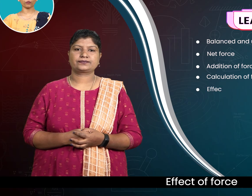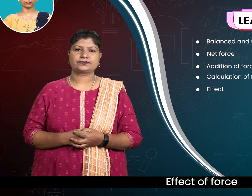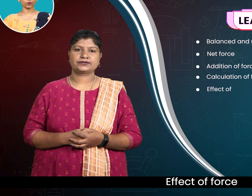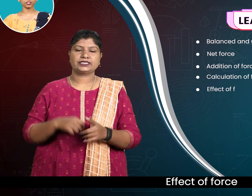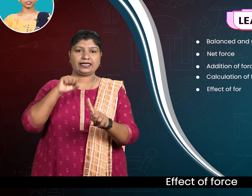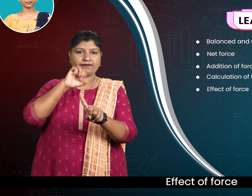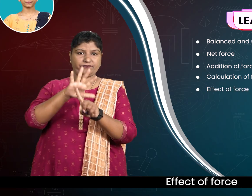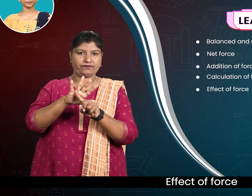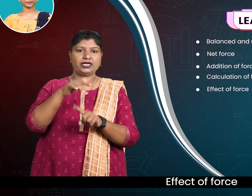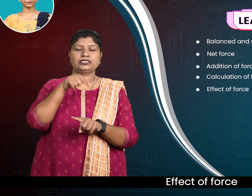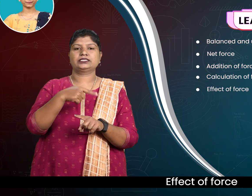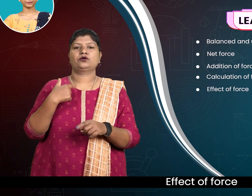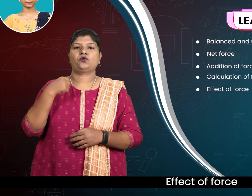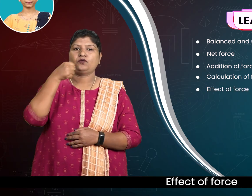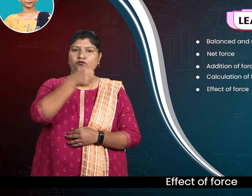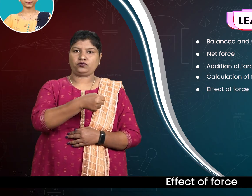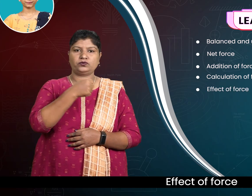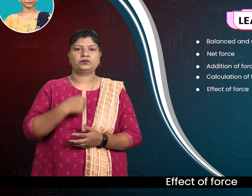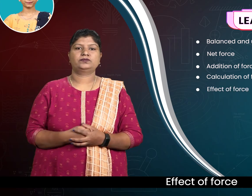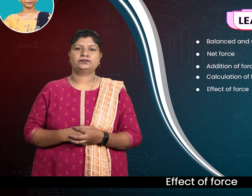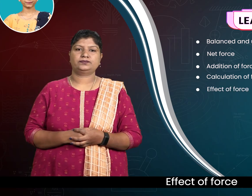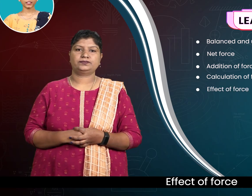Effect of force,